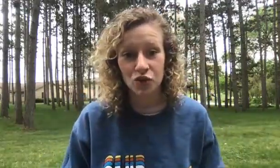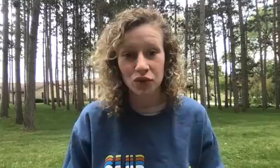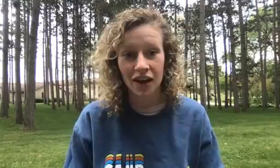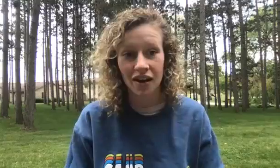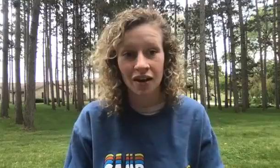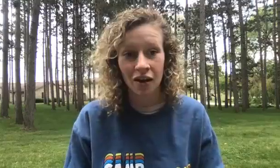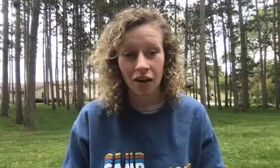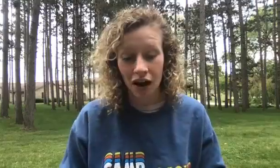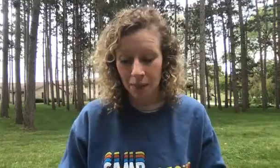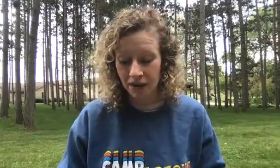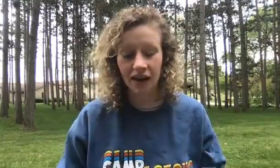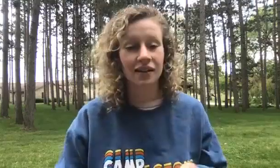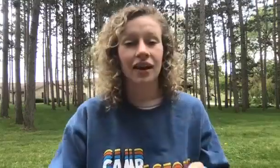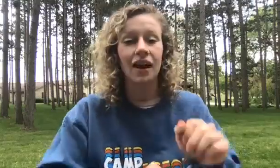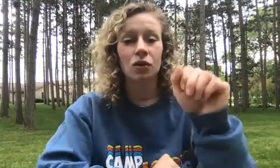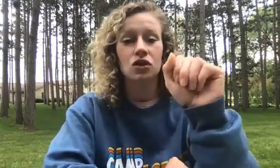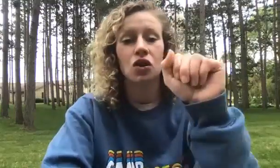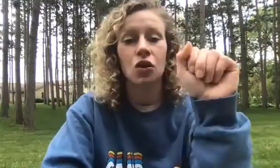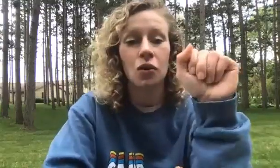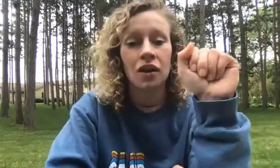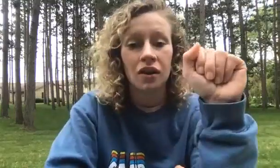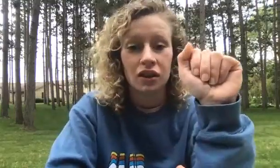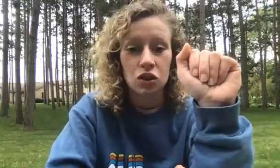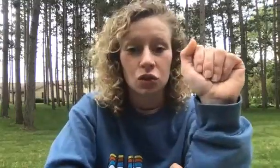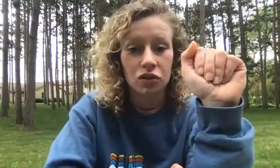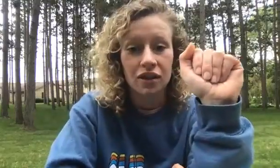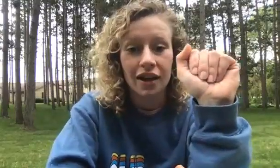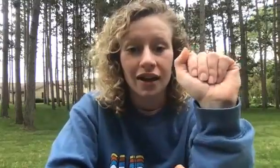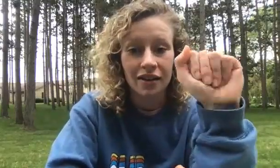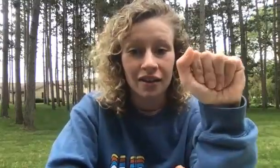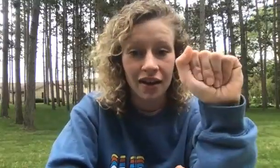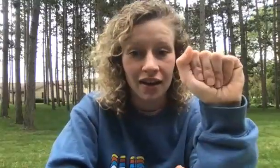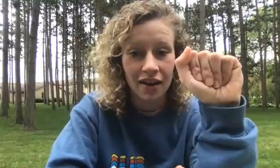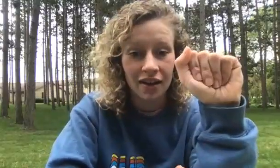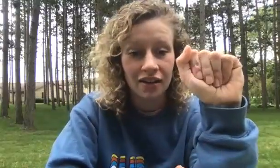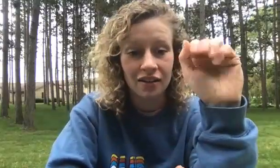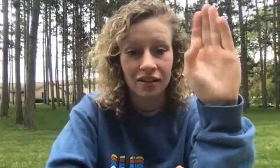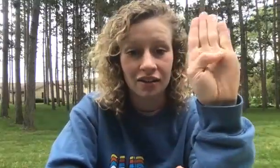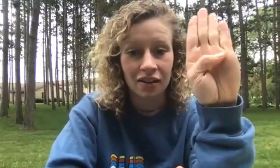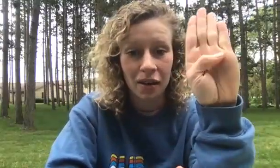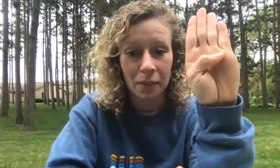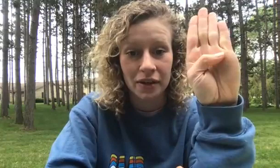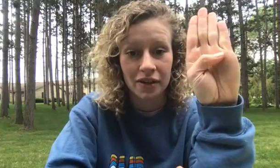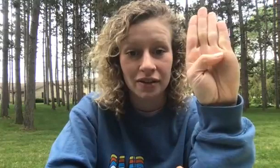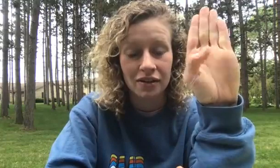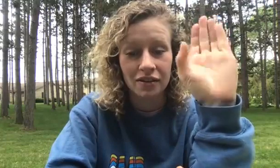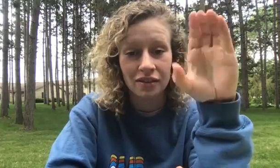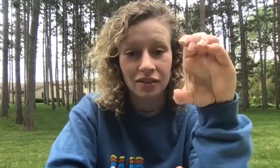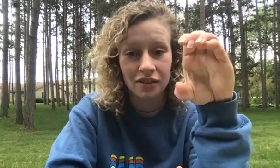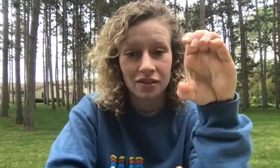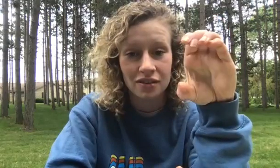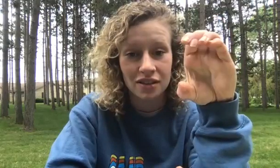that are hopping on now. So let's go through it again. A, B,